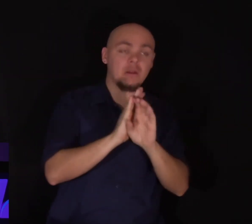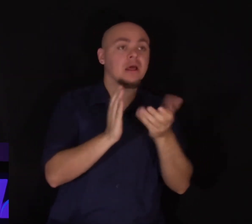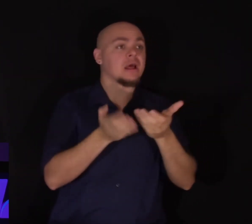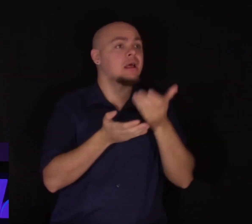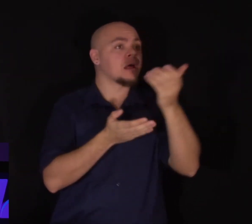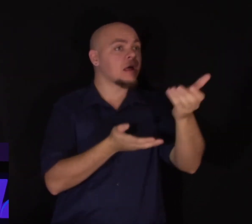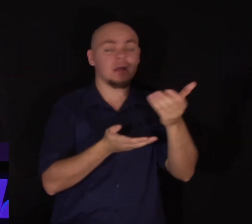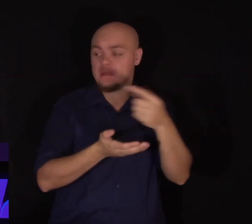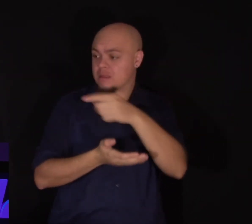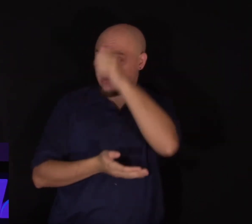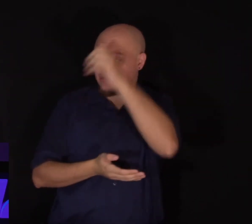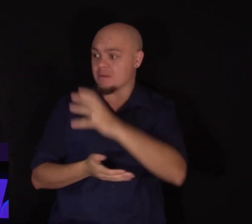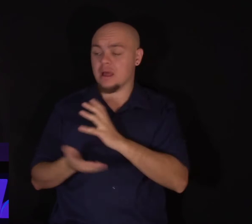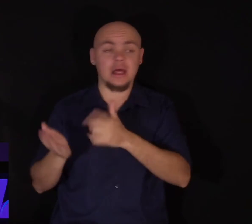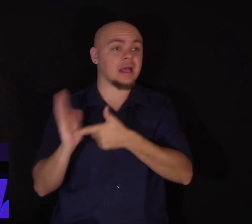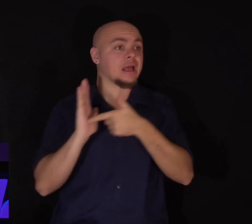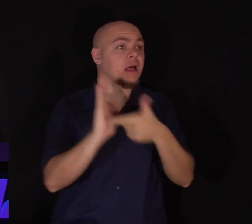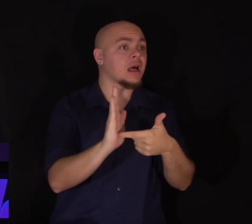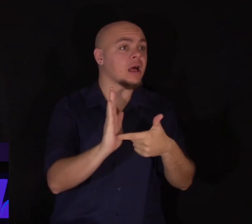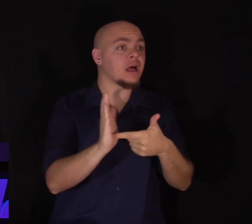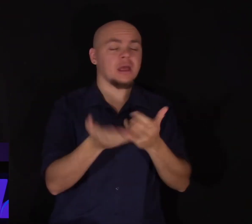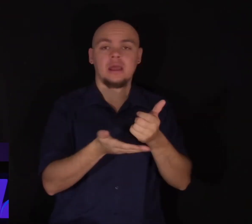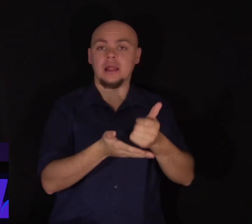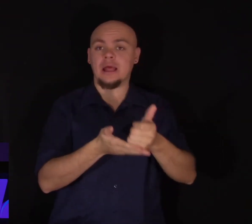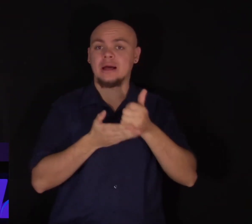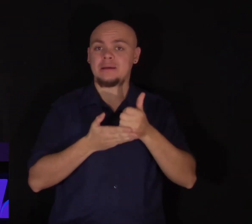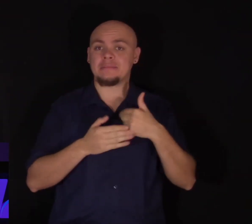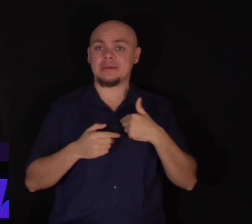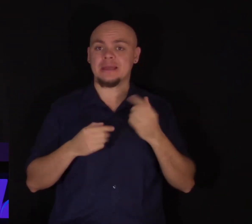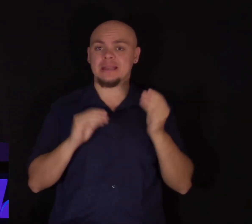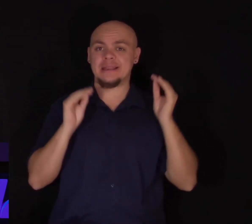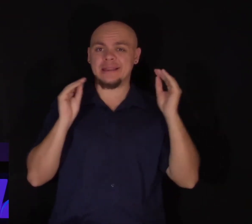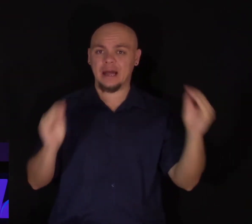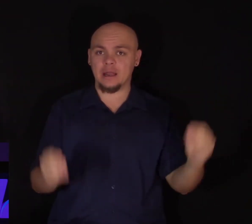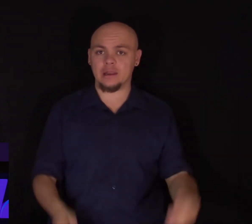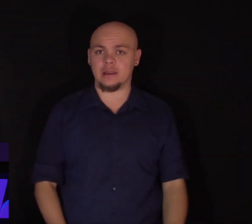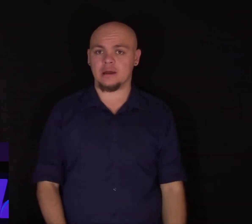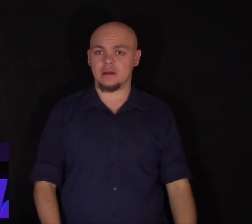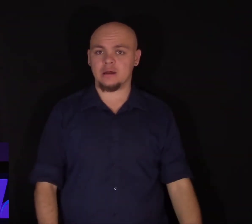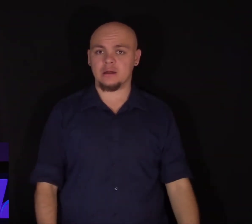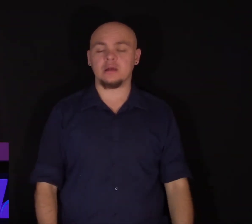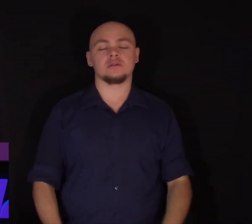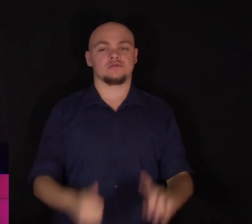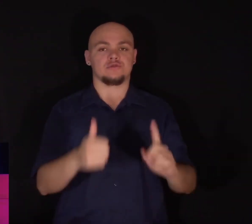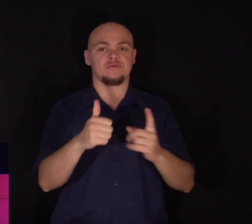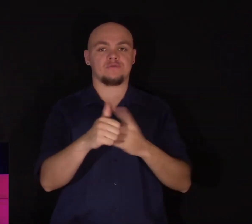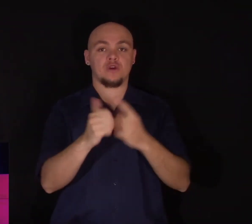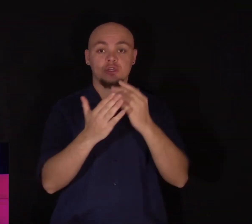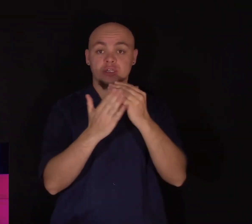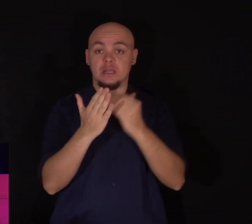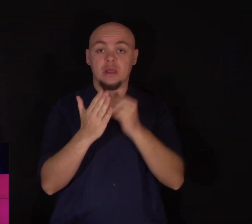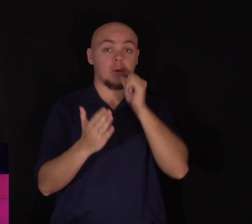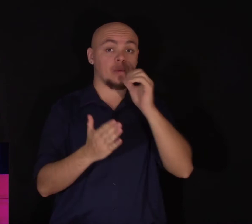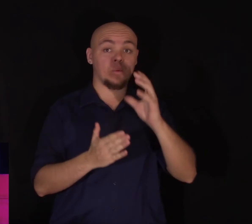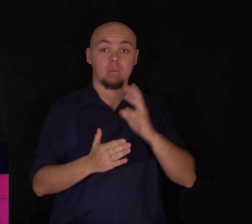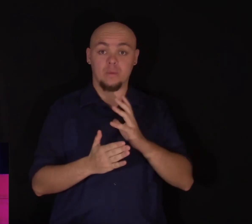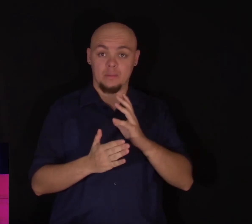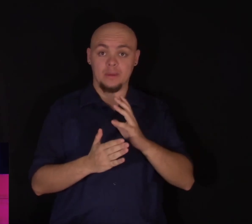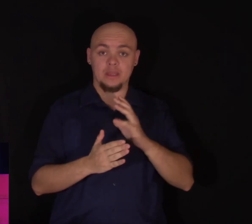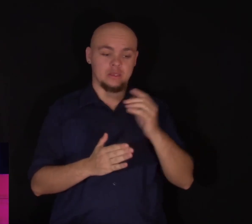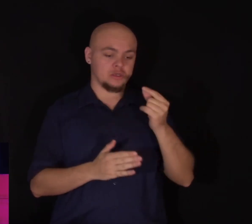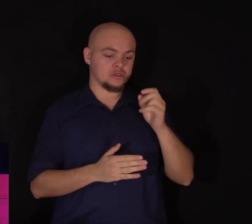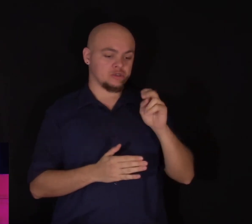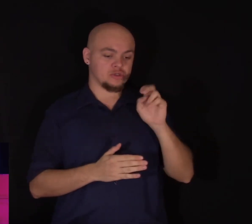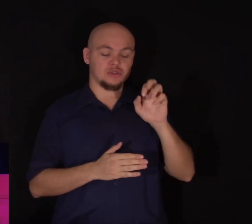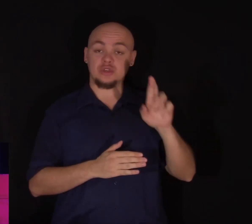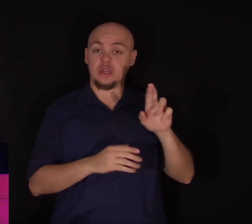guy into the law, and apparently it couldn't help me. And this is where we learn our first lesson. Women at marginalised genders who often deal